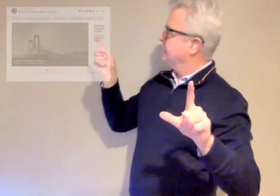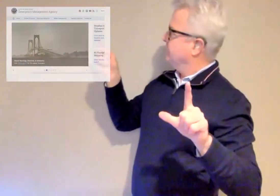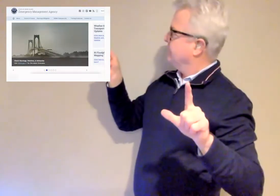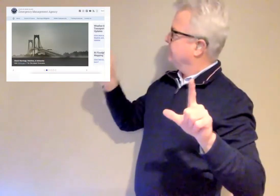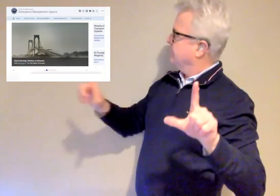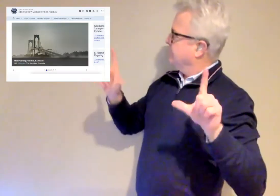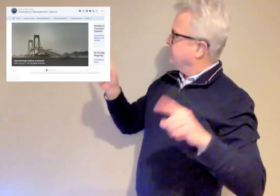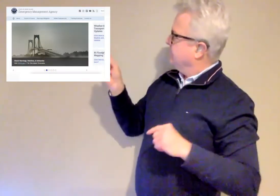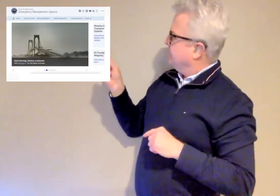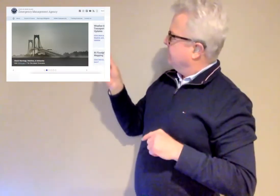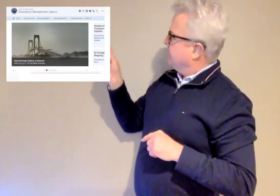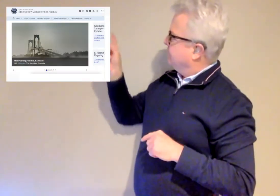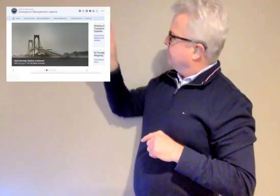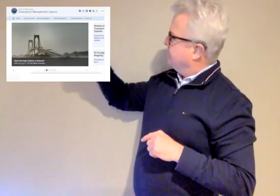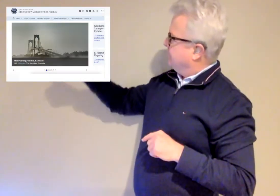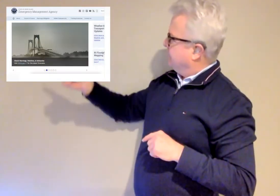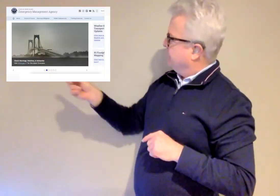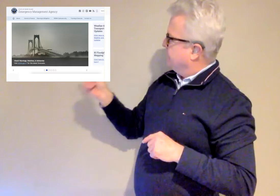And it would look like this behind me on the wall.